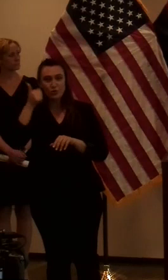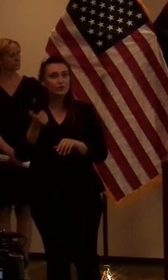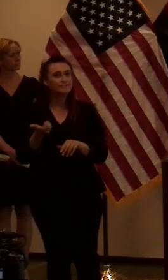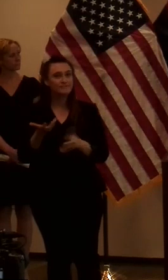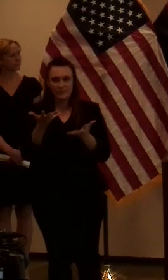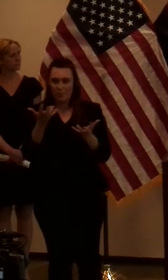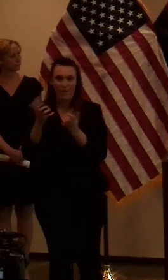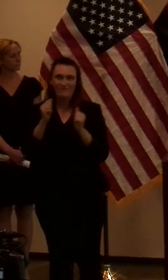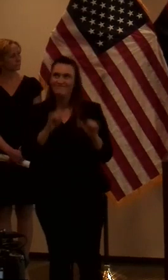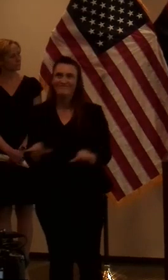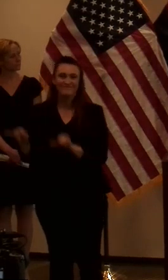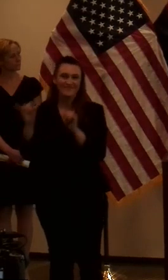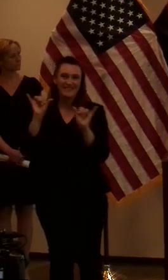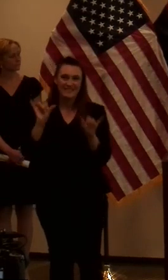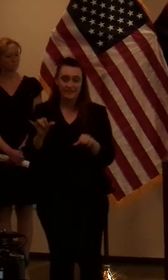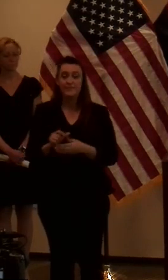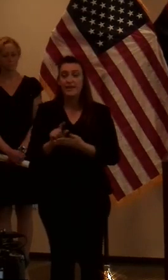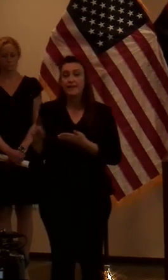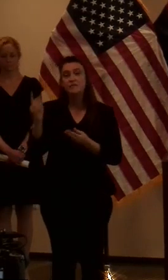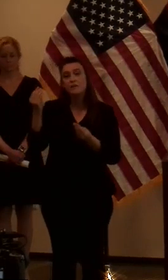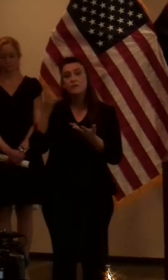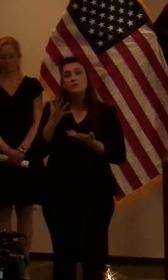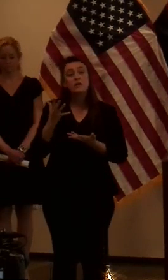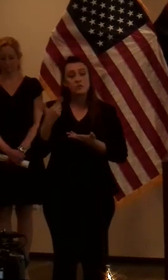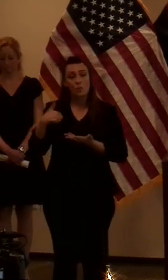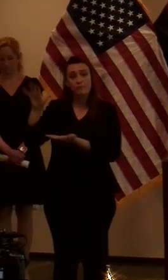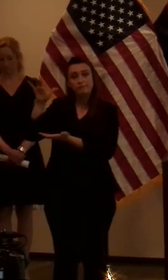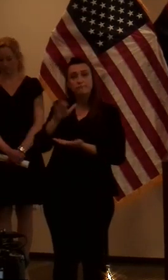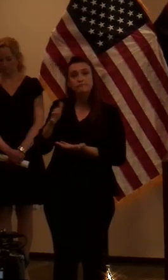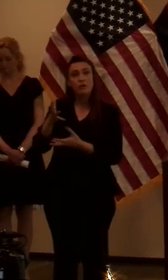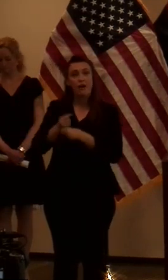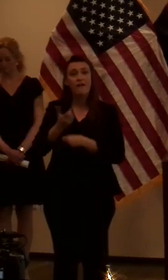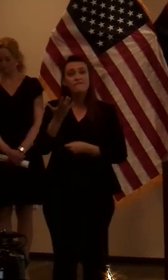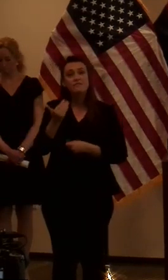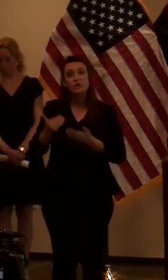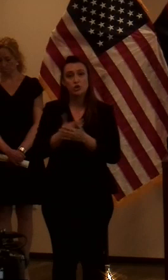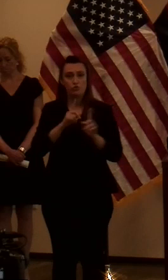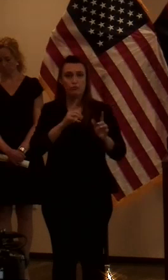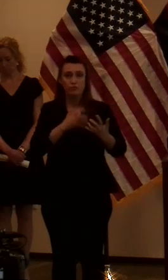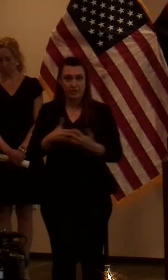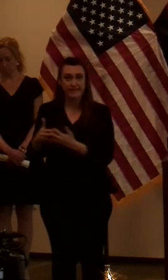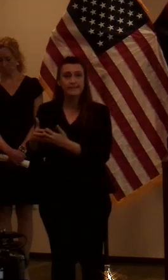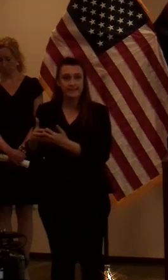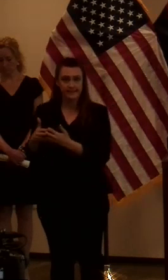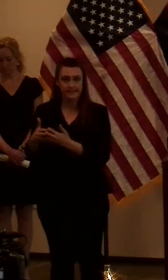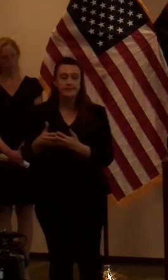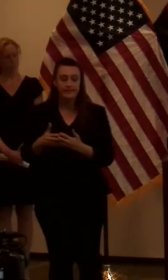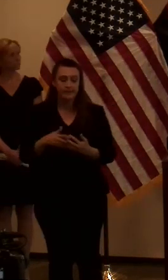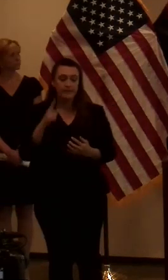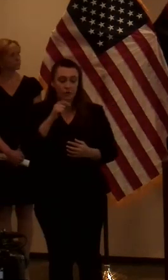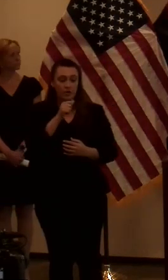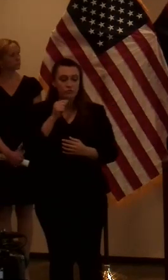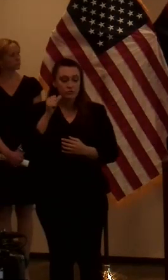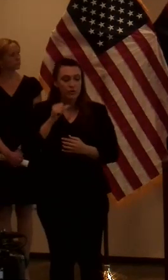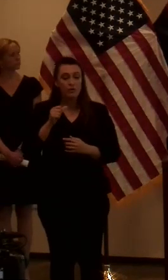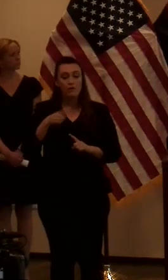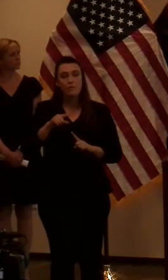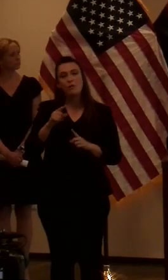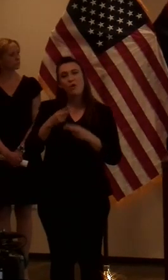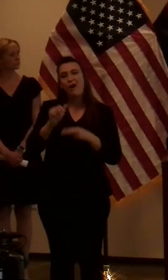received all 15 of the Abbott testing machines allotted to our state. These machines can